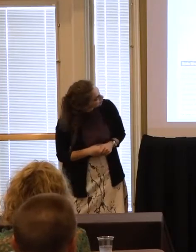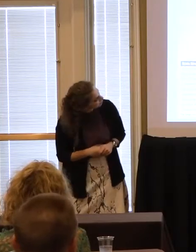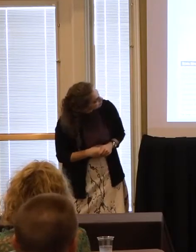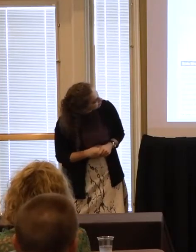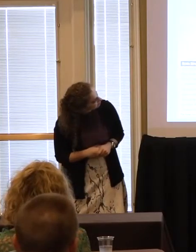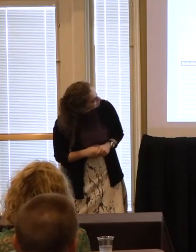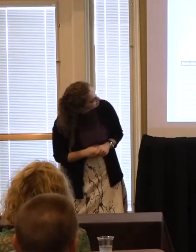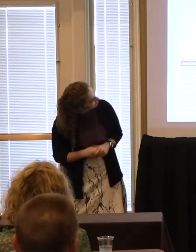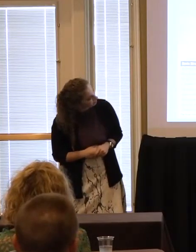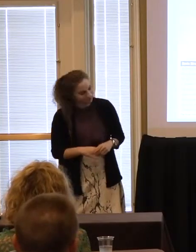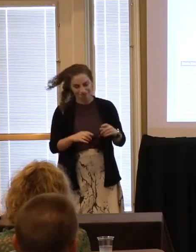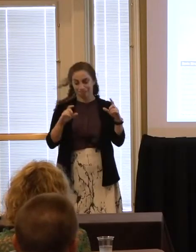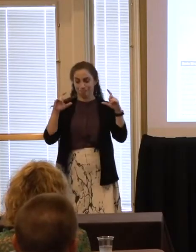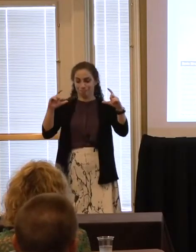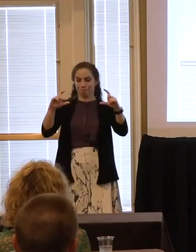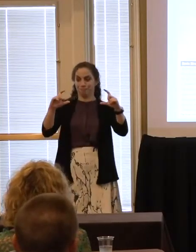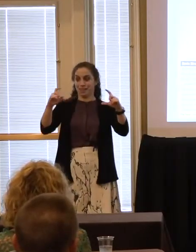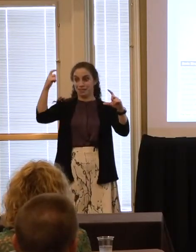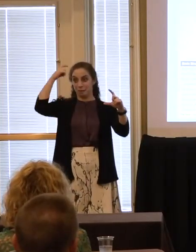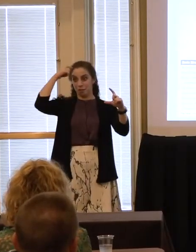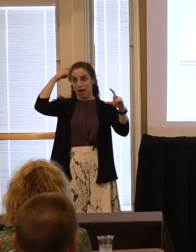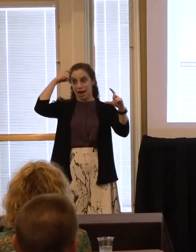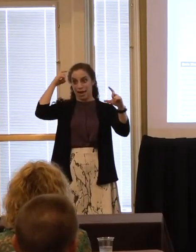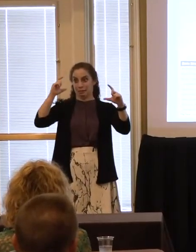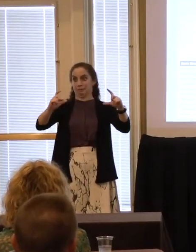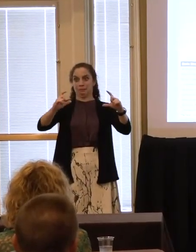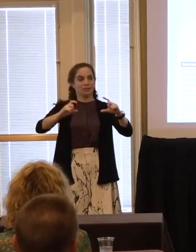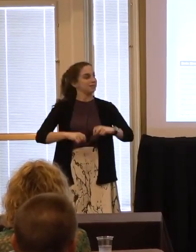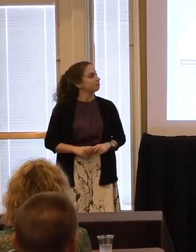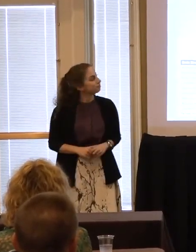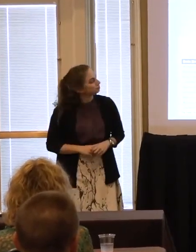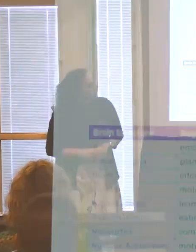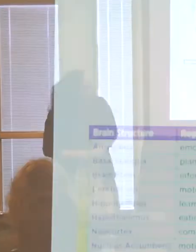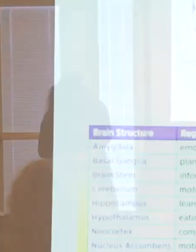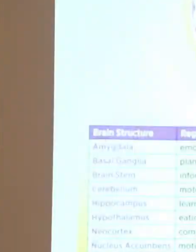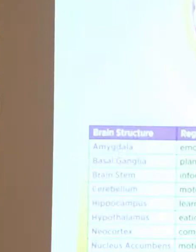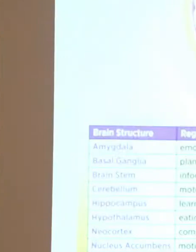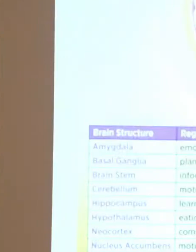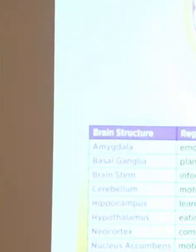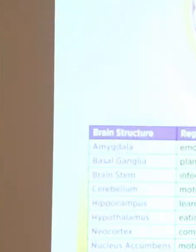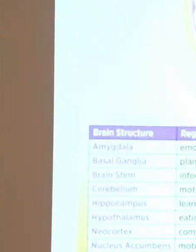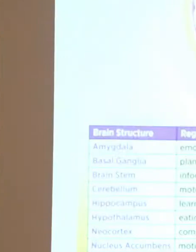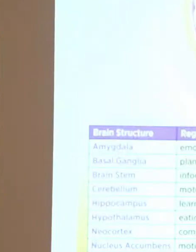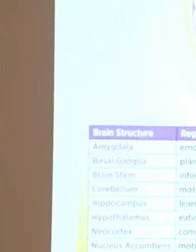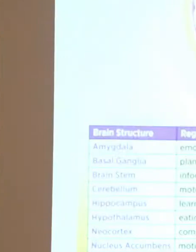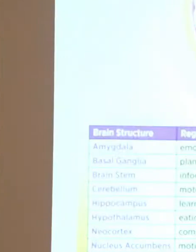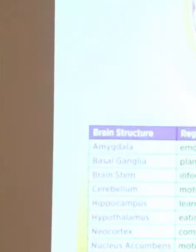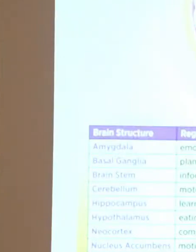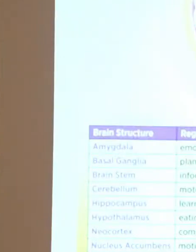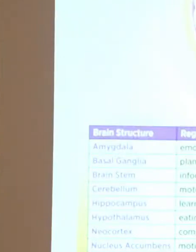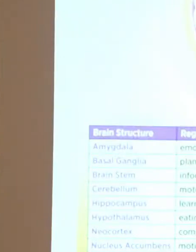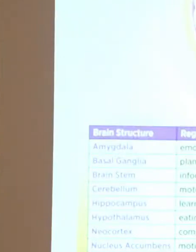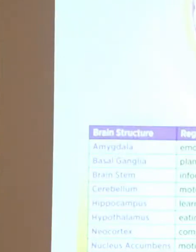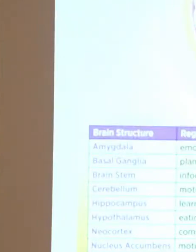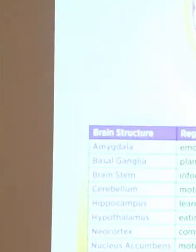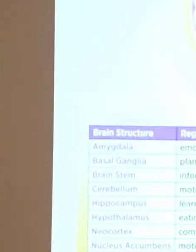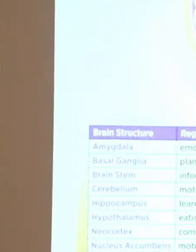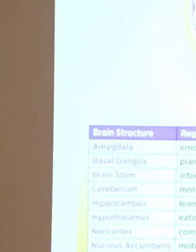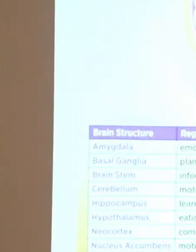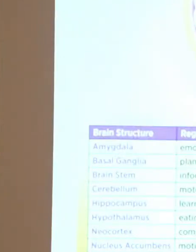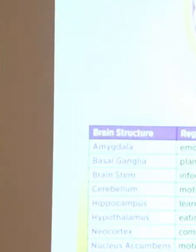just to show you the brain, what are we talking about? So the amygdala is the emotion, fear, anxiety